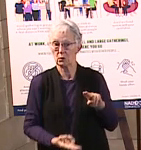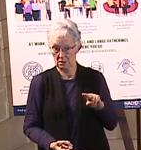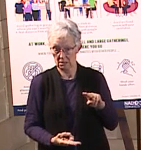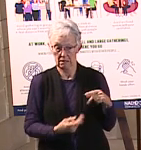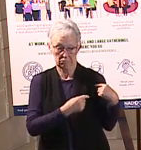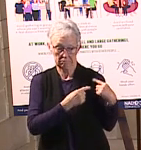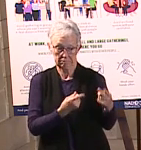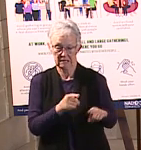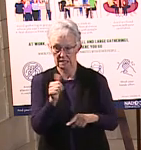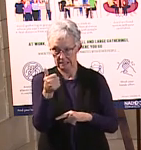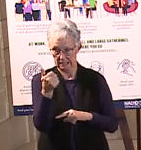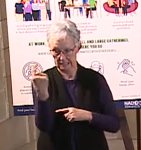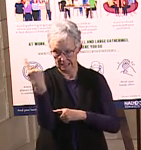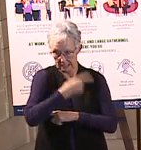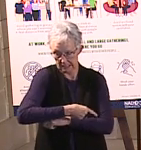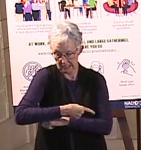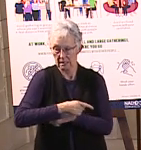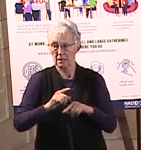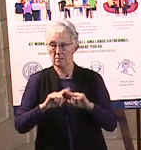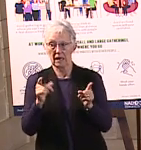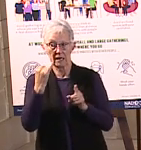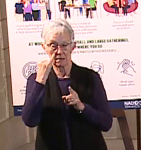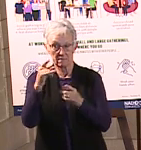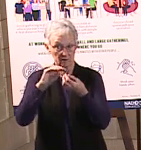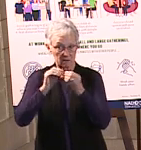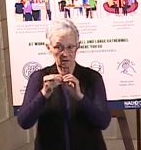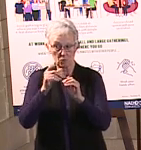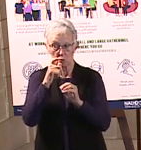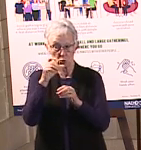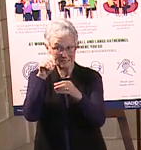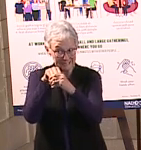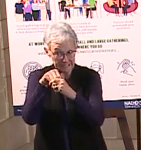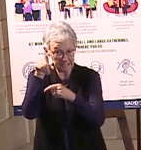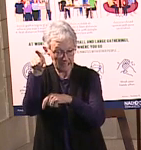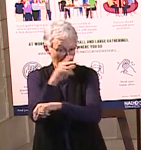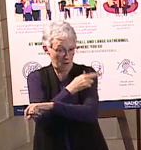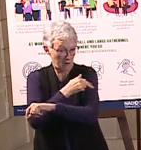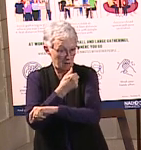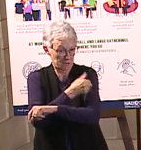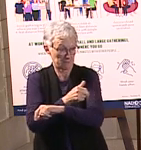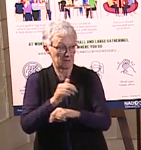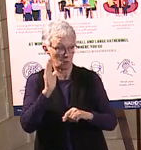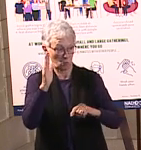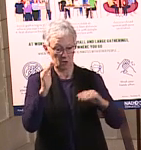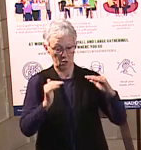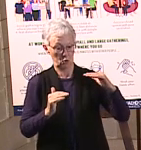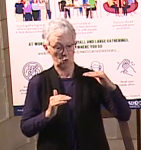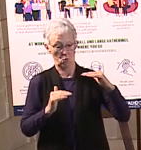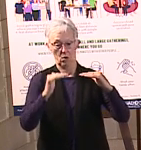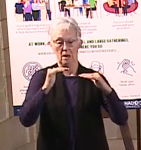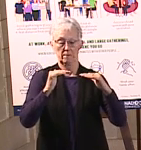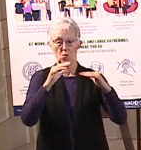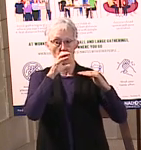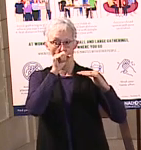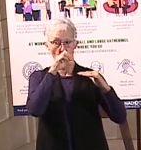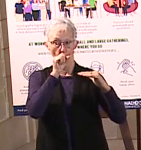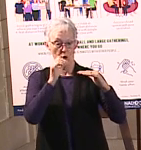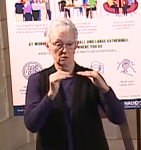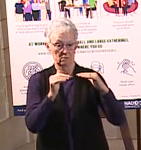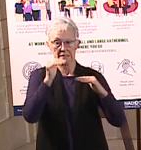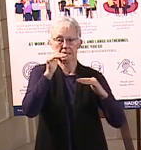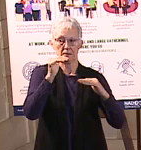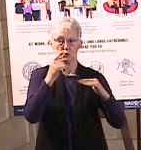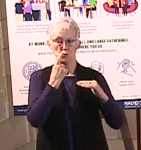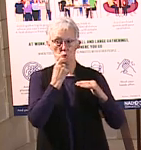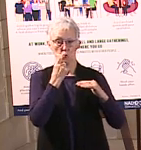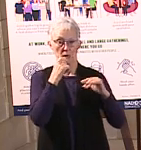weeks. But if those hospitalizations go up and we move from the orange phase, which is where we're in right now, into the red phase, we will have additional